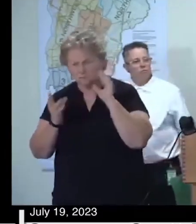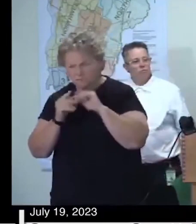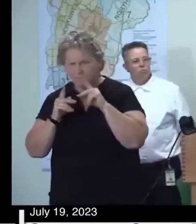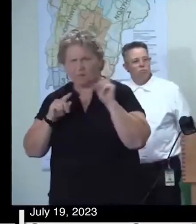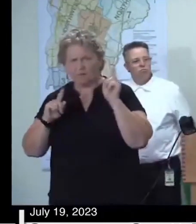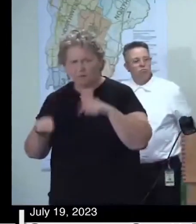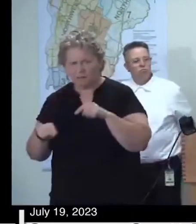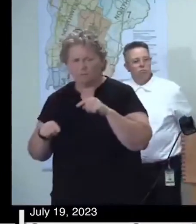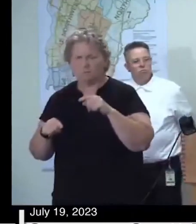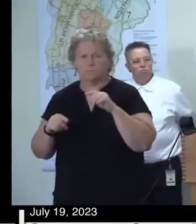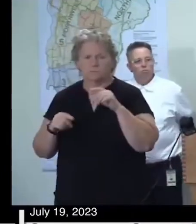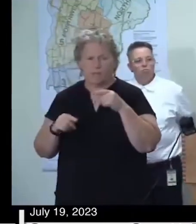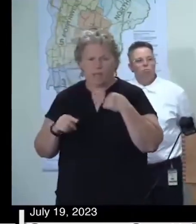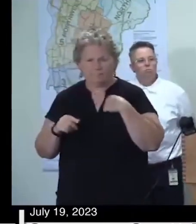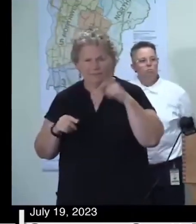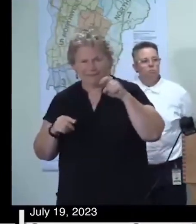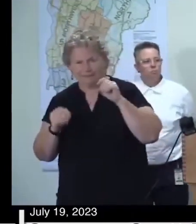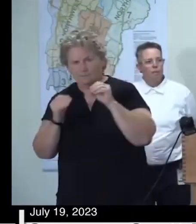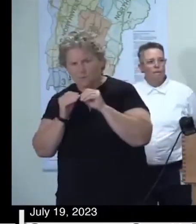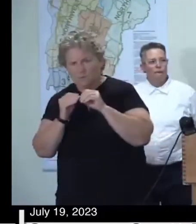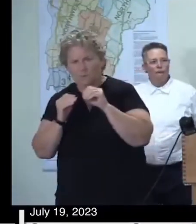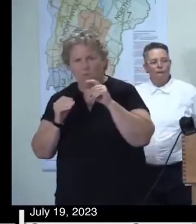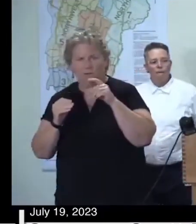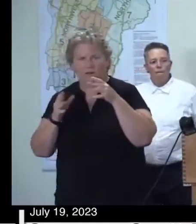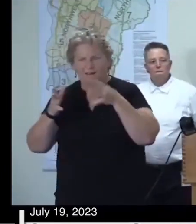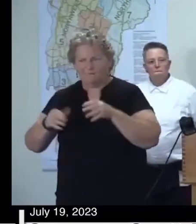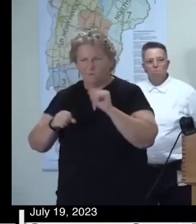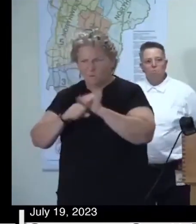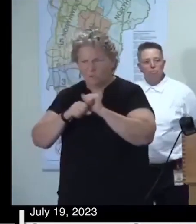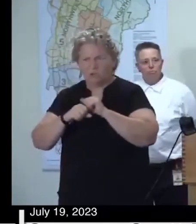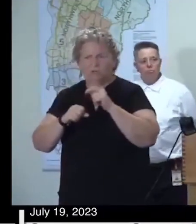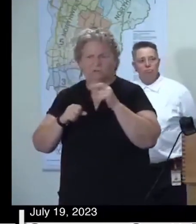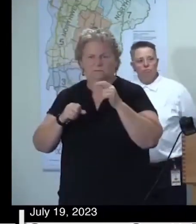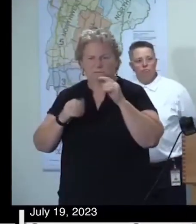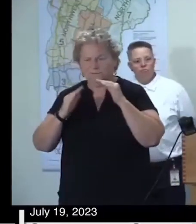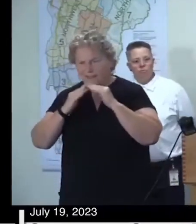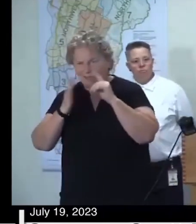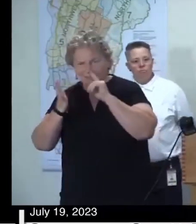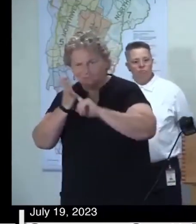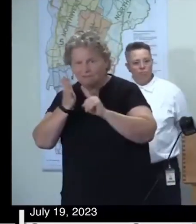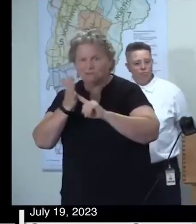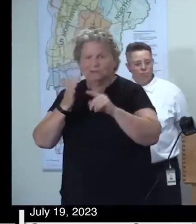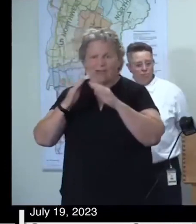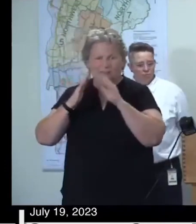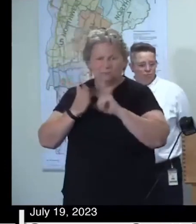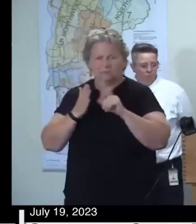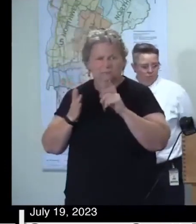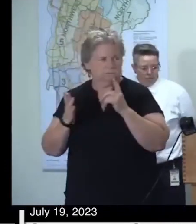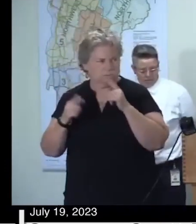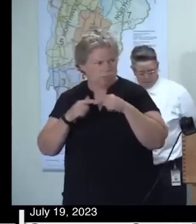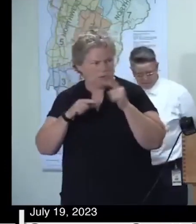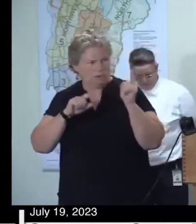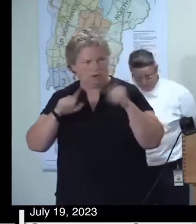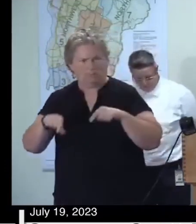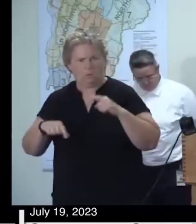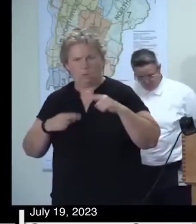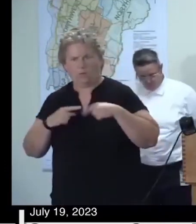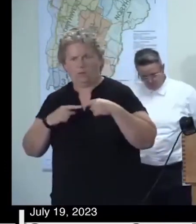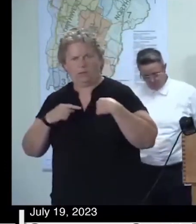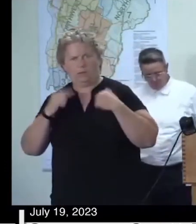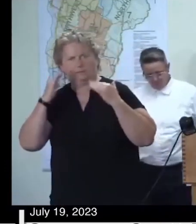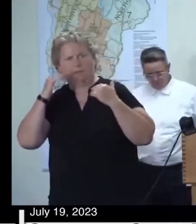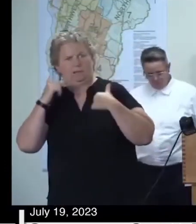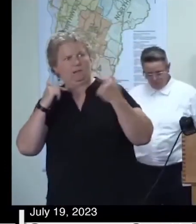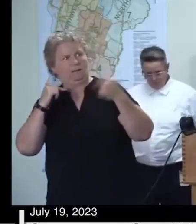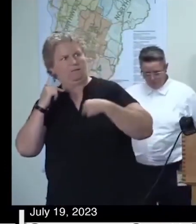question. So for our disaster survivor assistance teams, they usually operate in two or three, and they'll